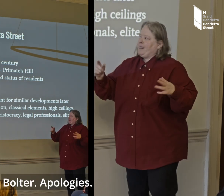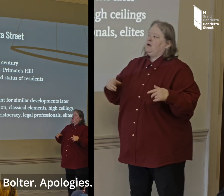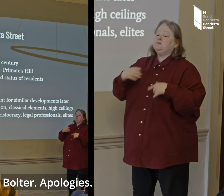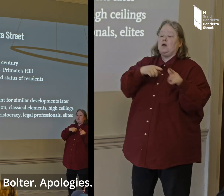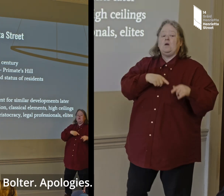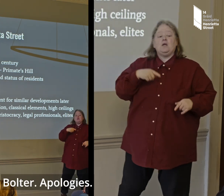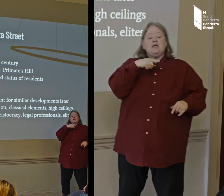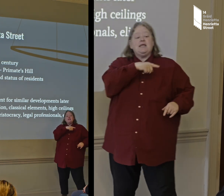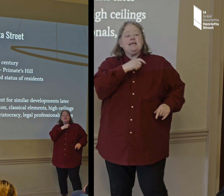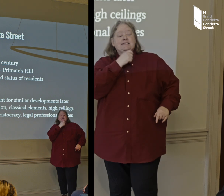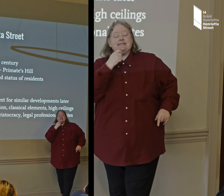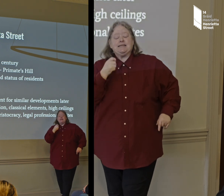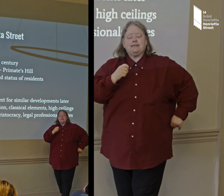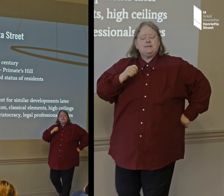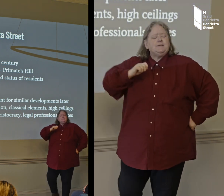Apologies.